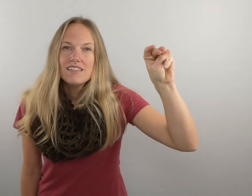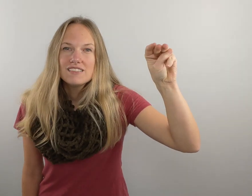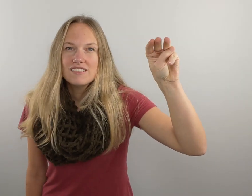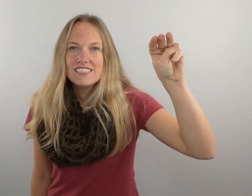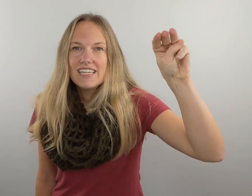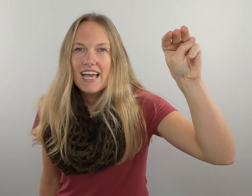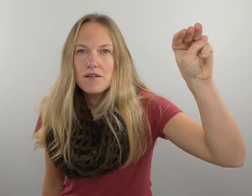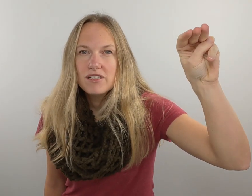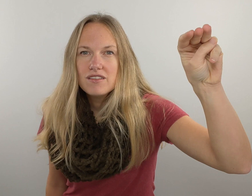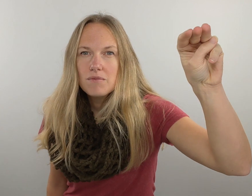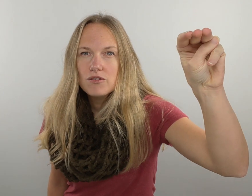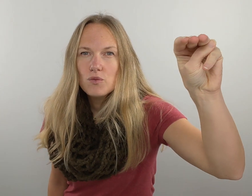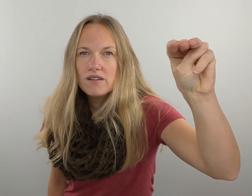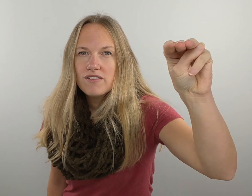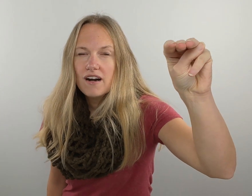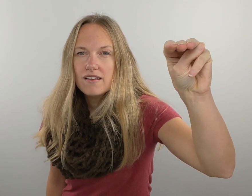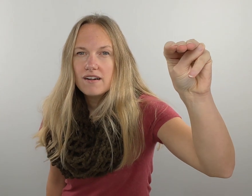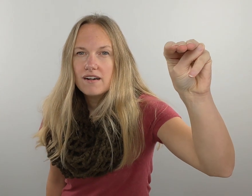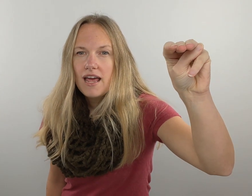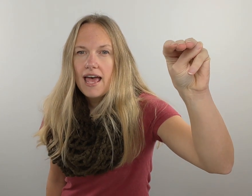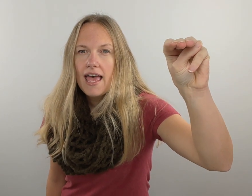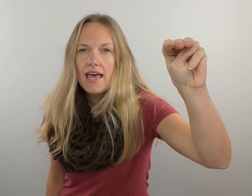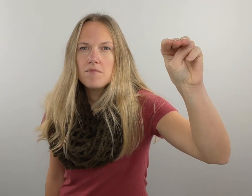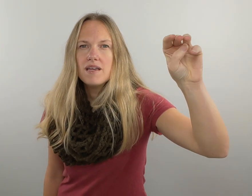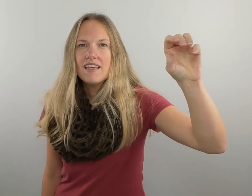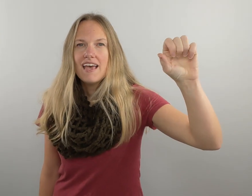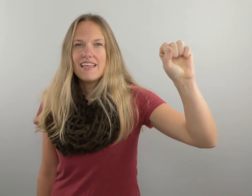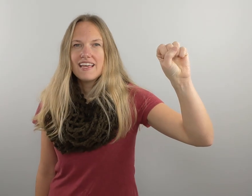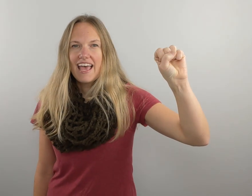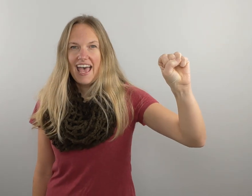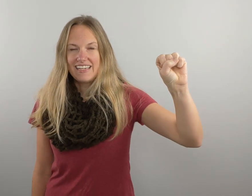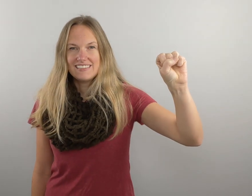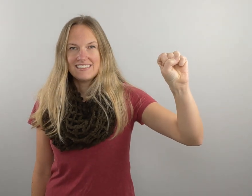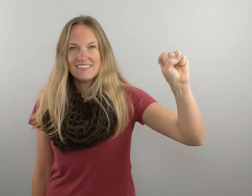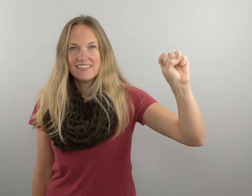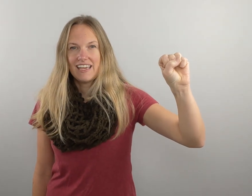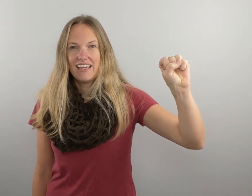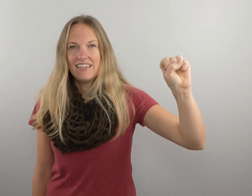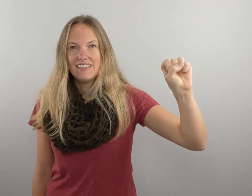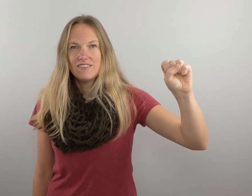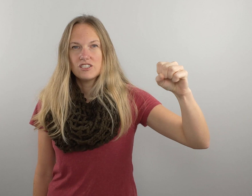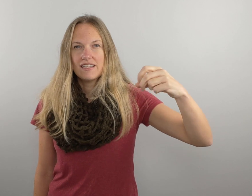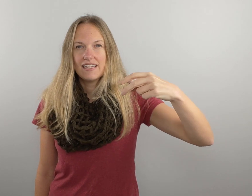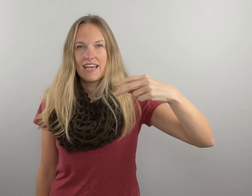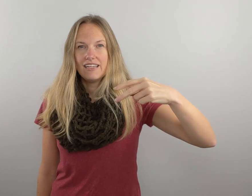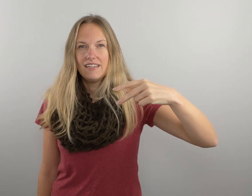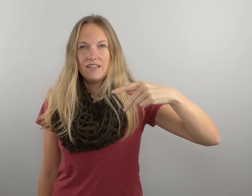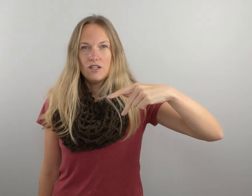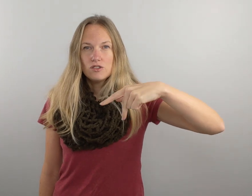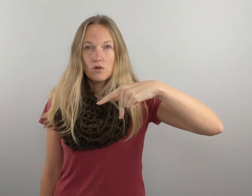so it's just like N, but your thumb goes one farther. M, and then S, okay? Try that again. So P,